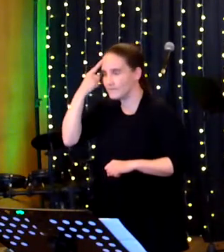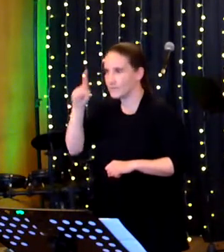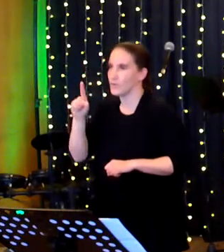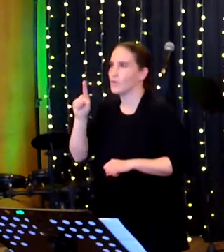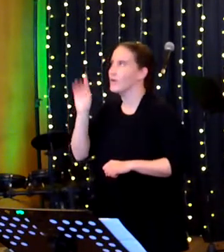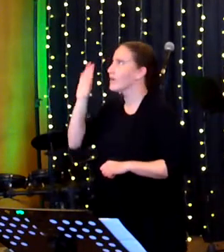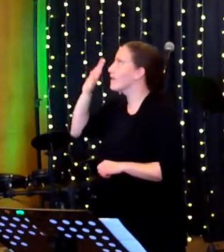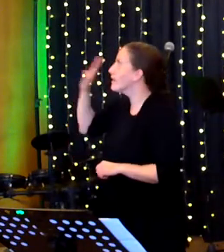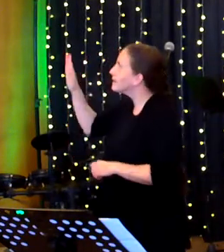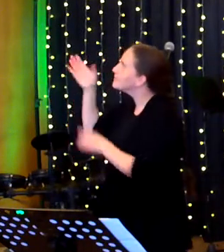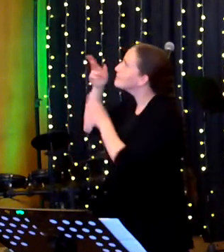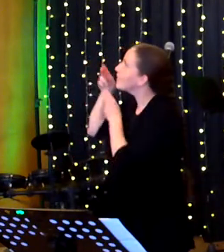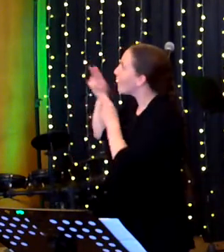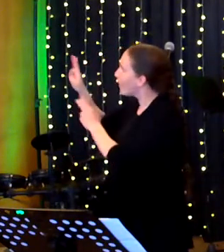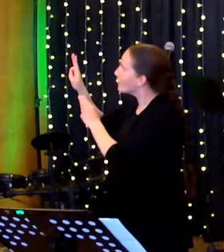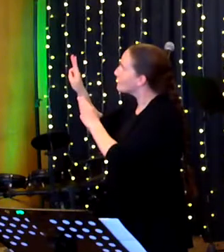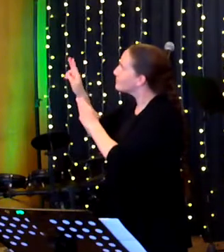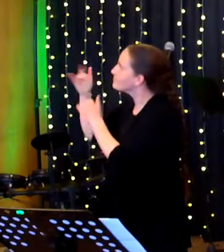pray.